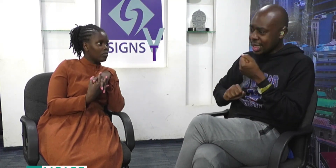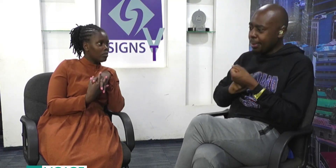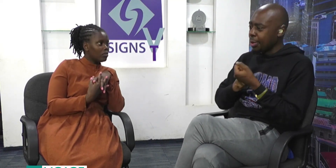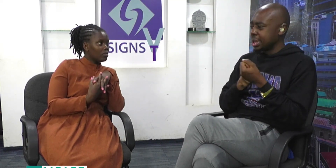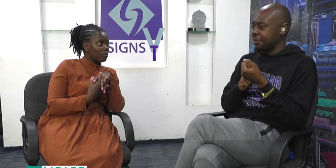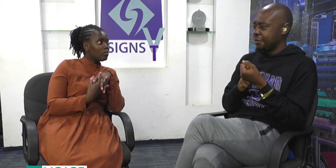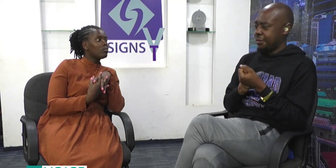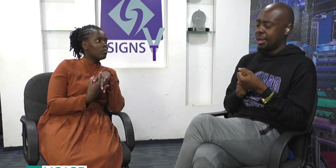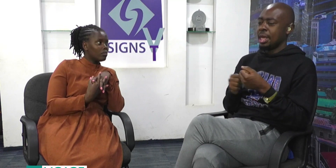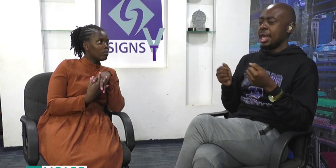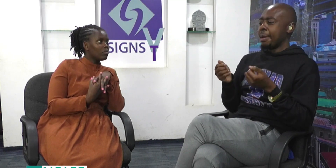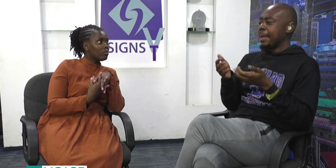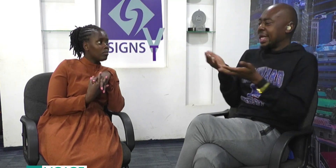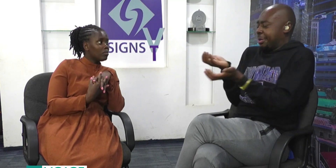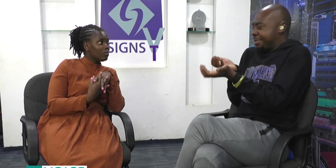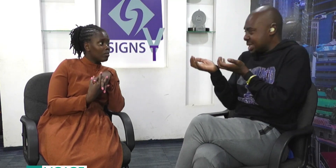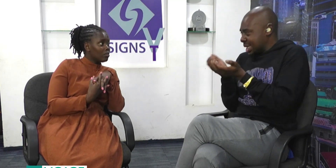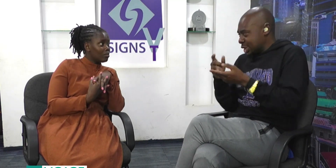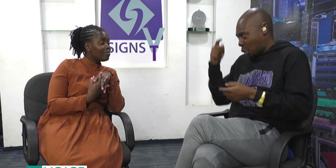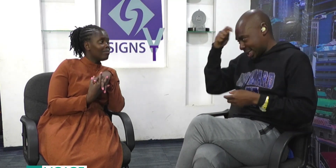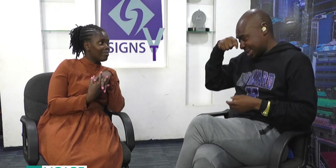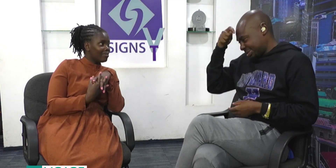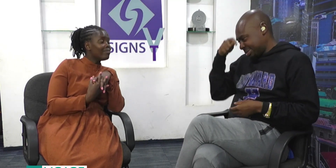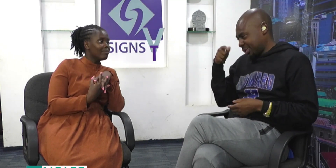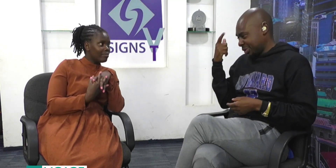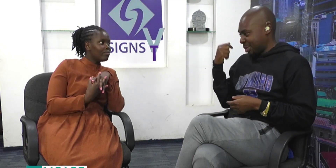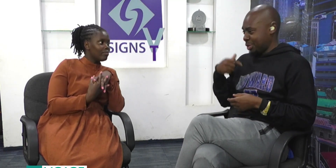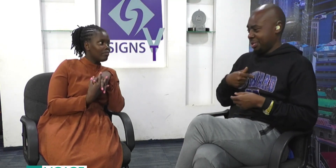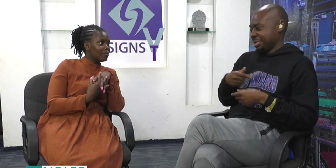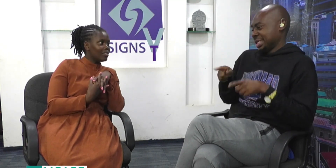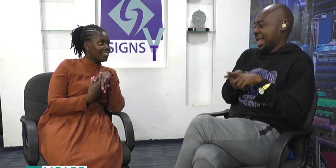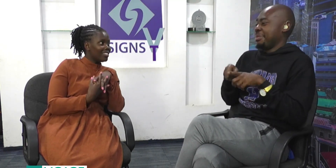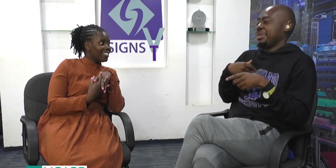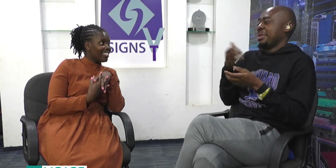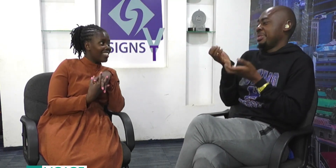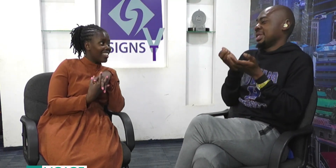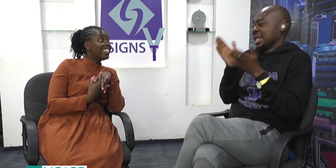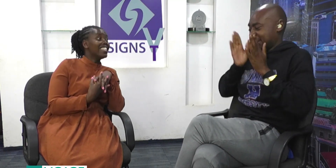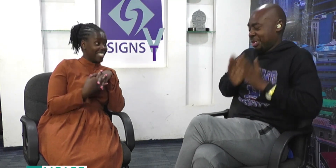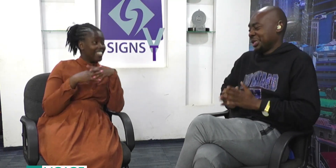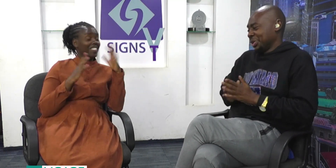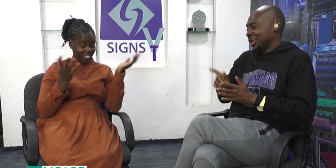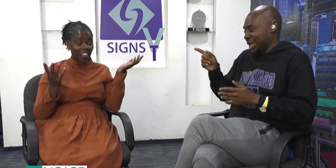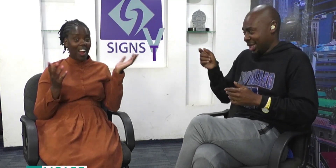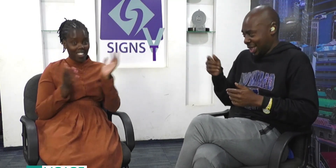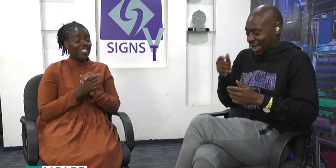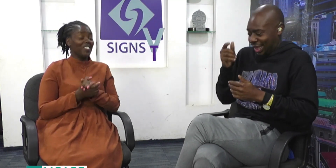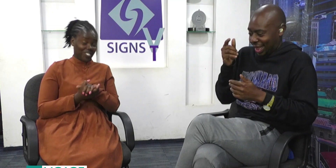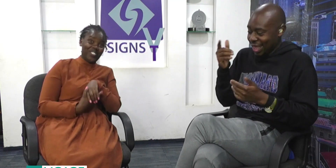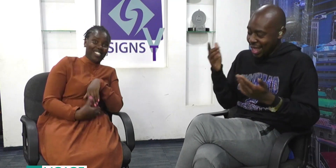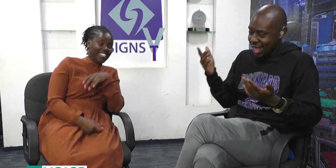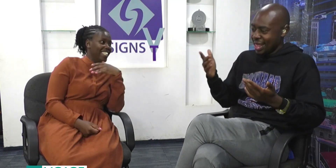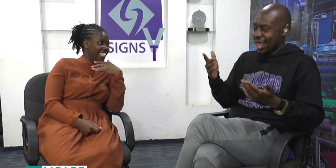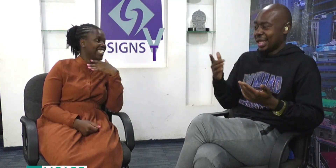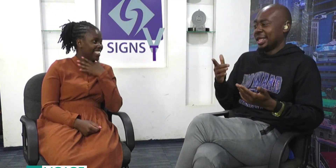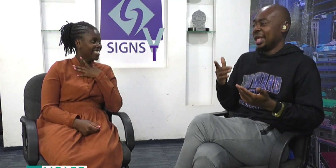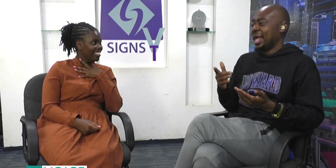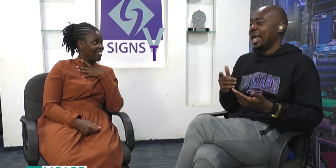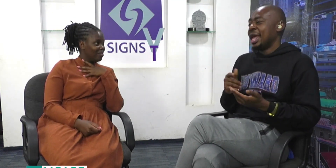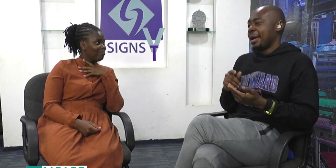And they gave me the wisdom and the needs that I required at that period of time. My father, thank you so much for